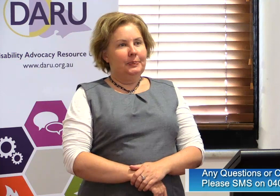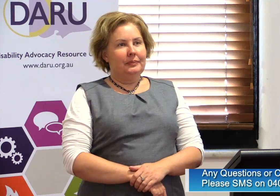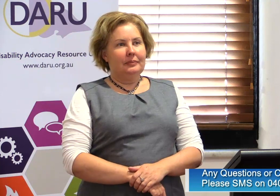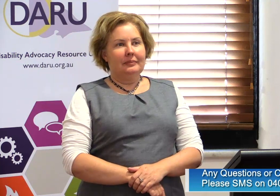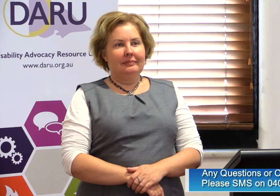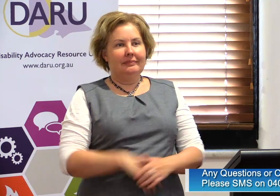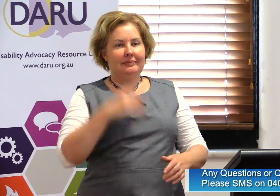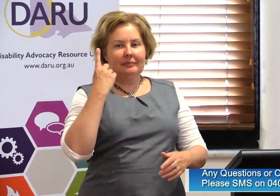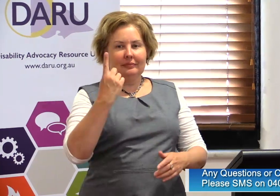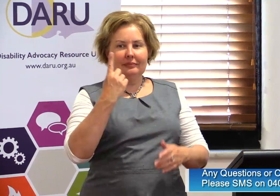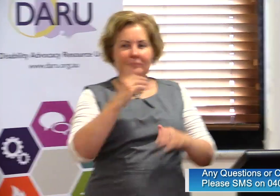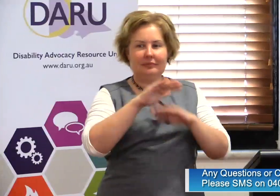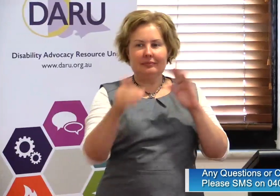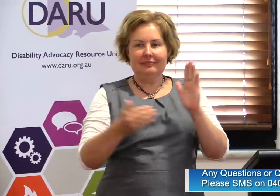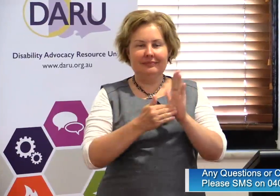One last question?